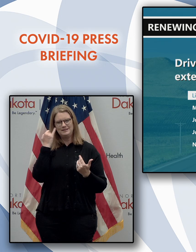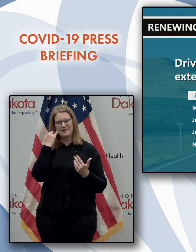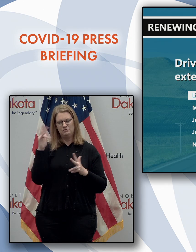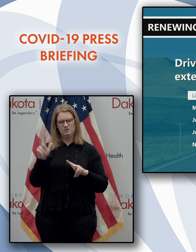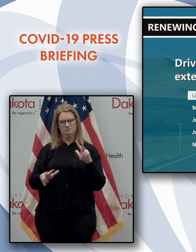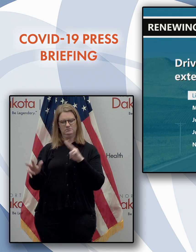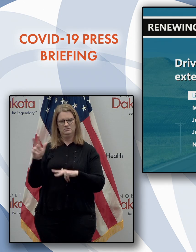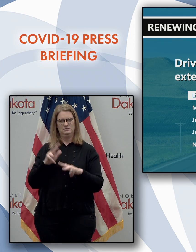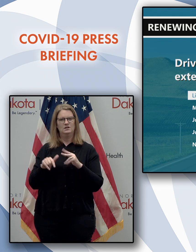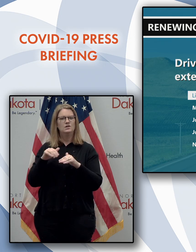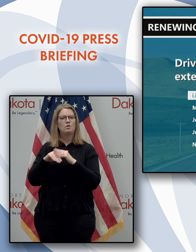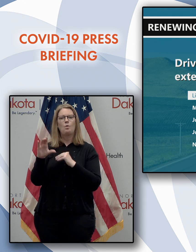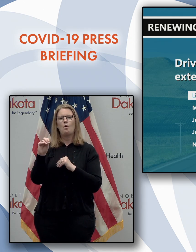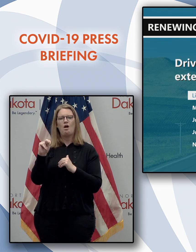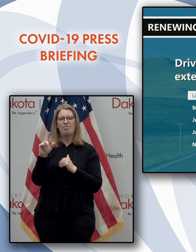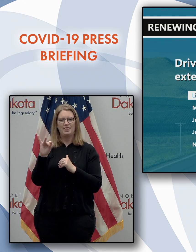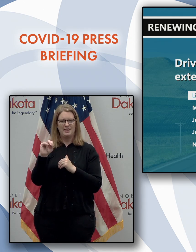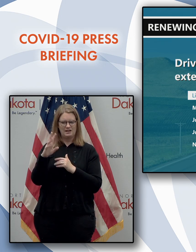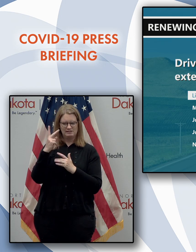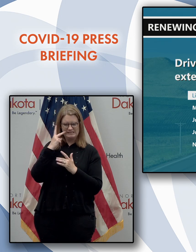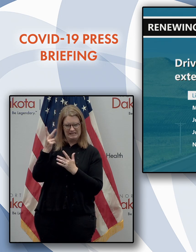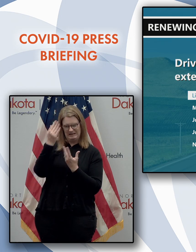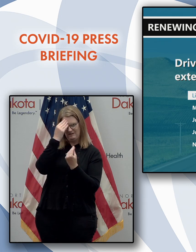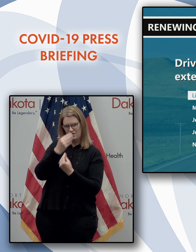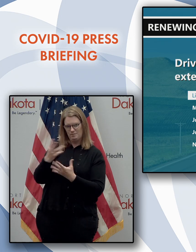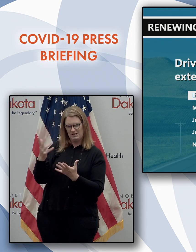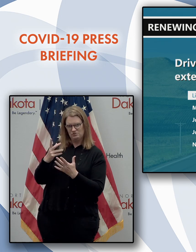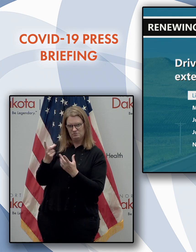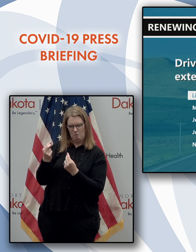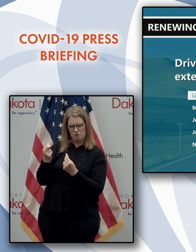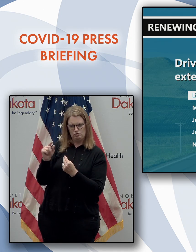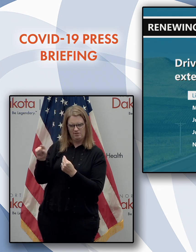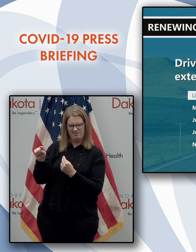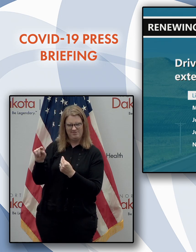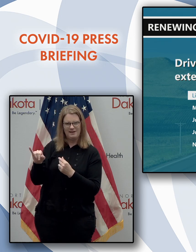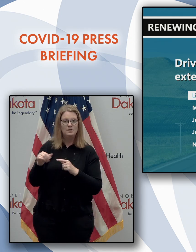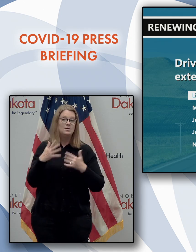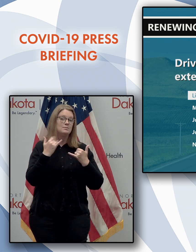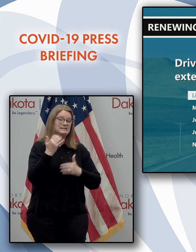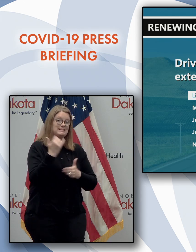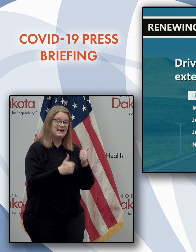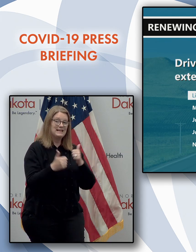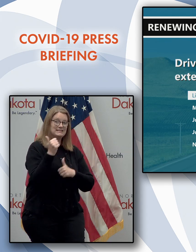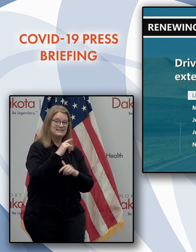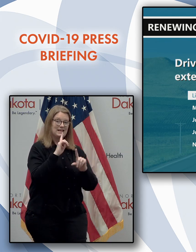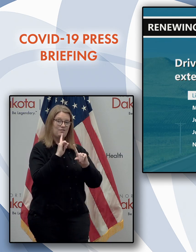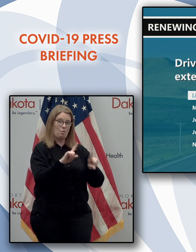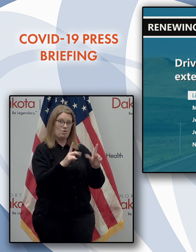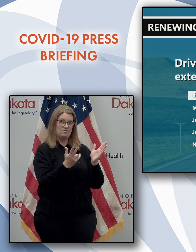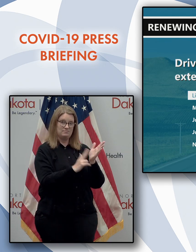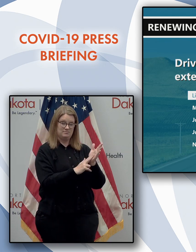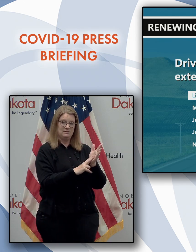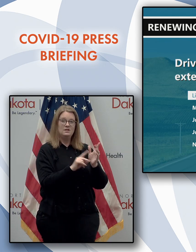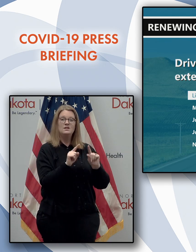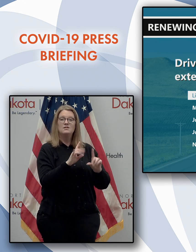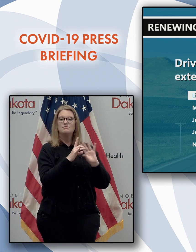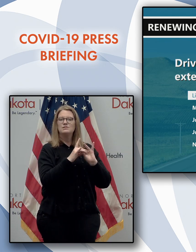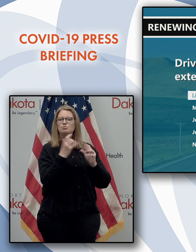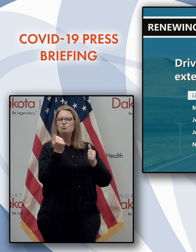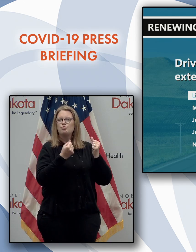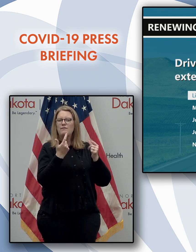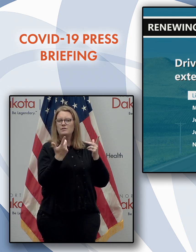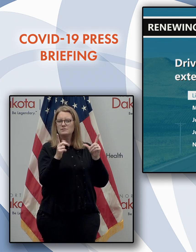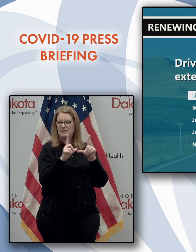that, go online and check the information on how you can get that done. But today's executive order has to do with driver's license renewals,